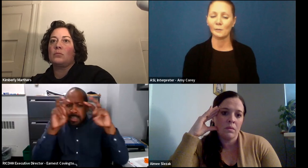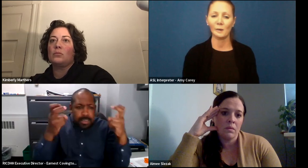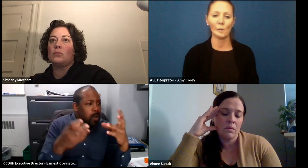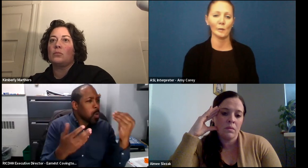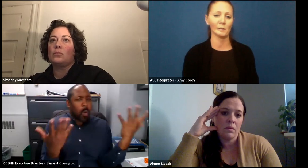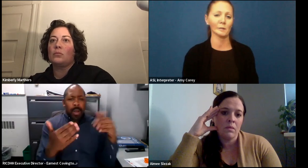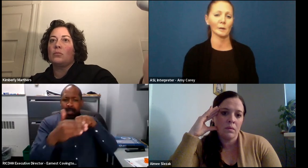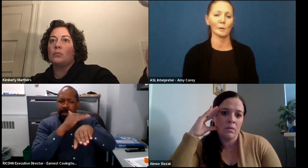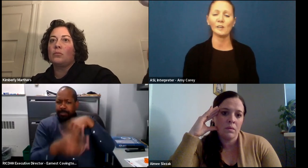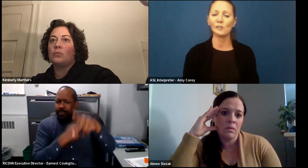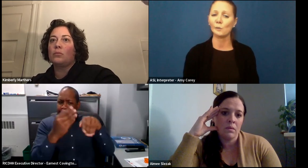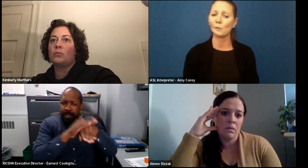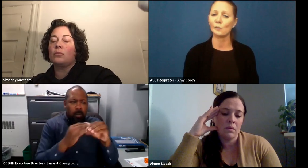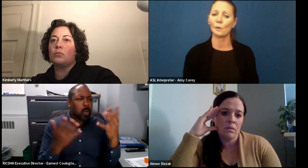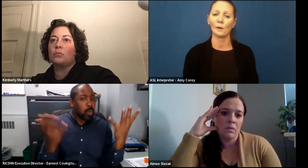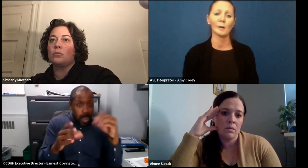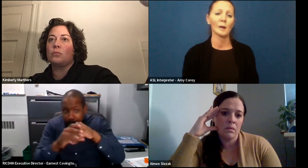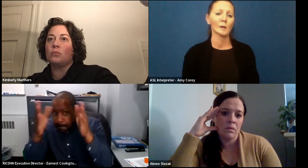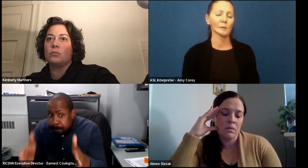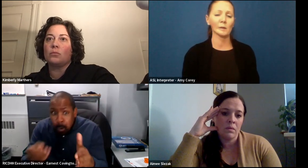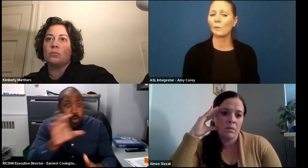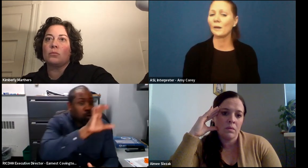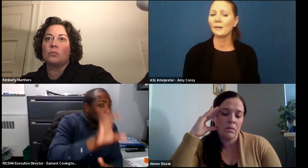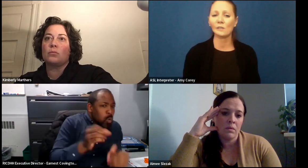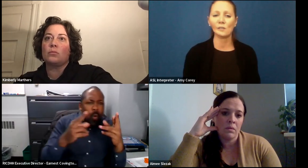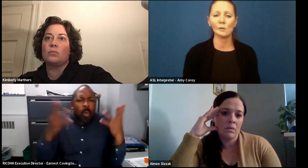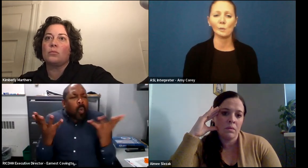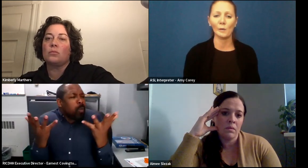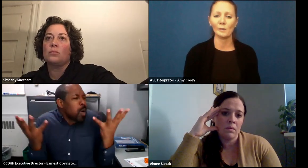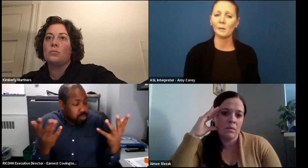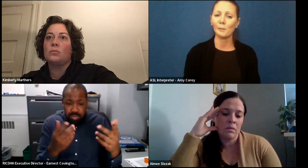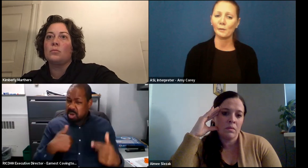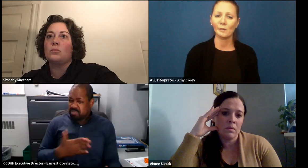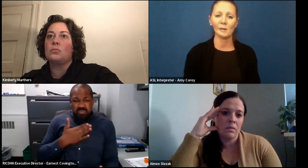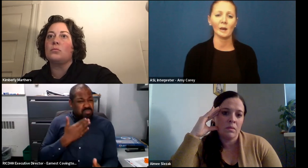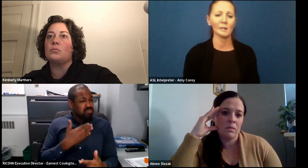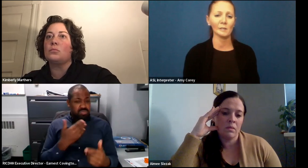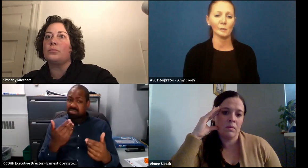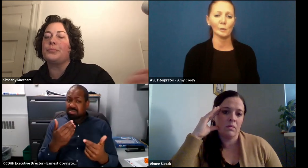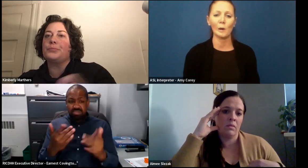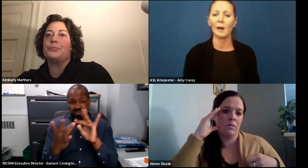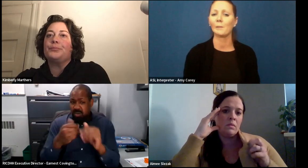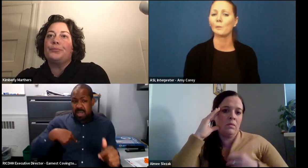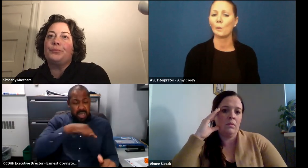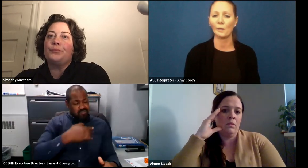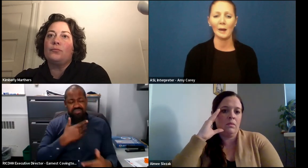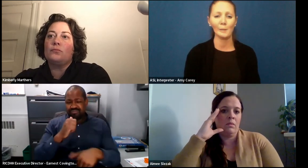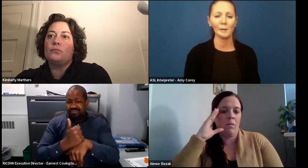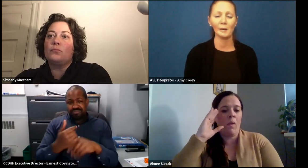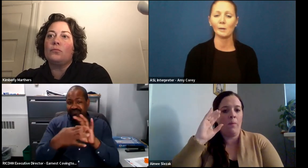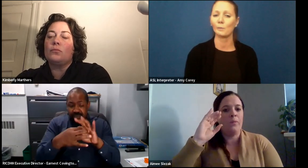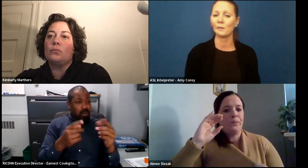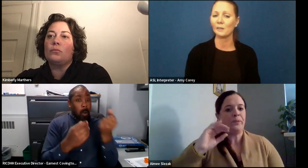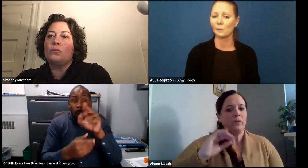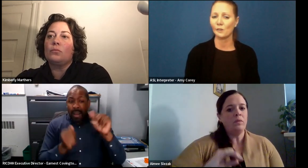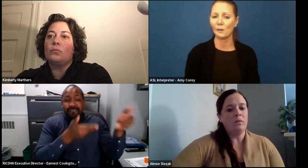out to me, whether it's, issues or what I need to do, whether it's in person, on Zoom. I am more than